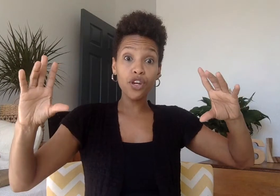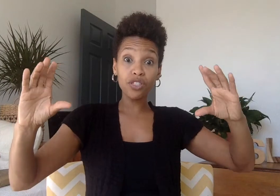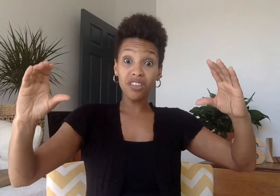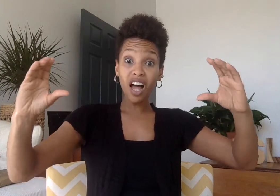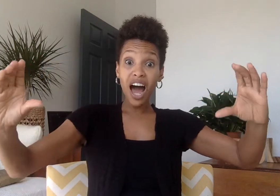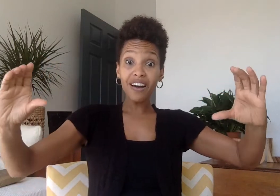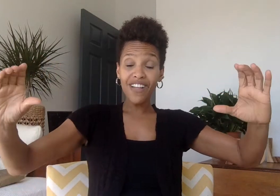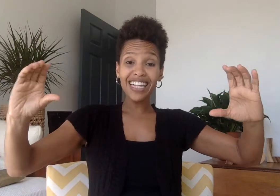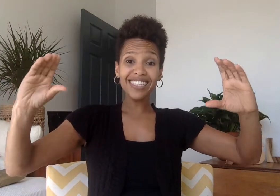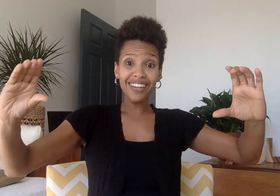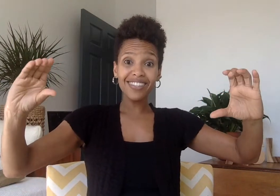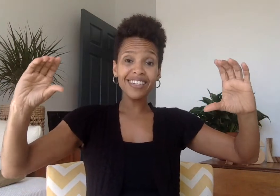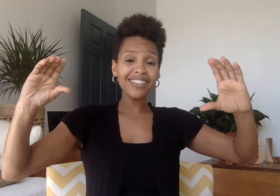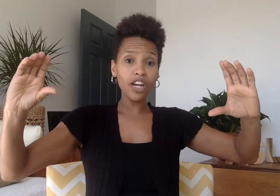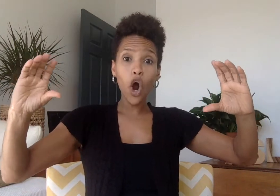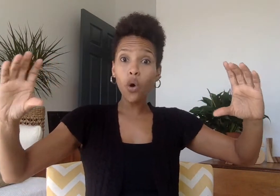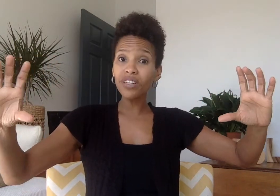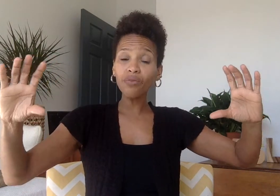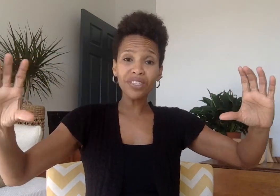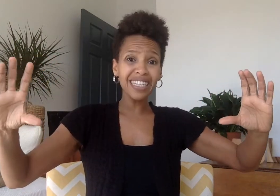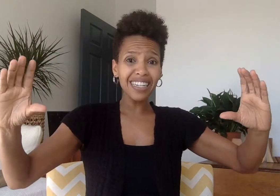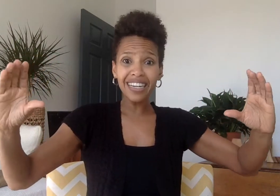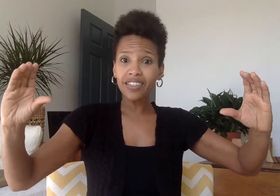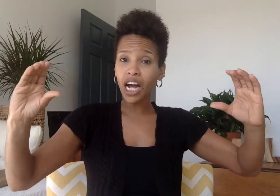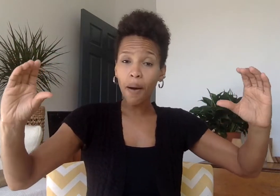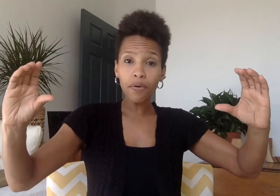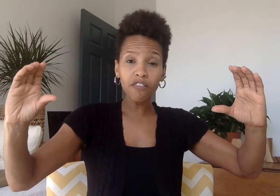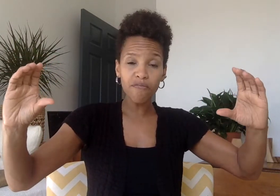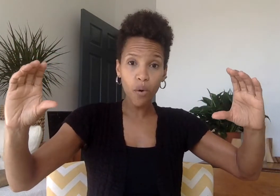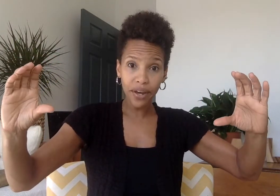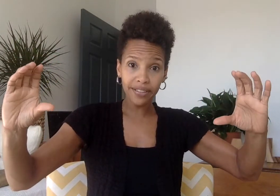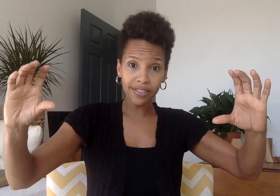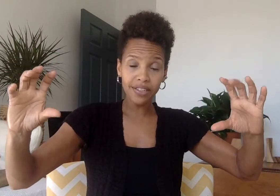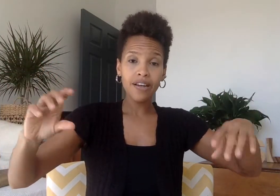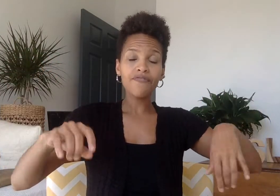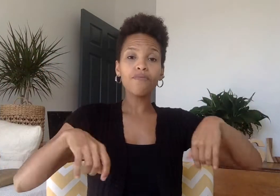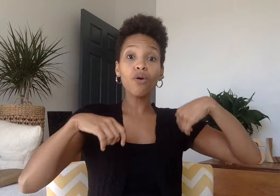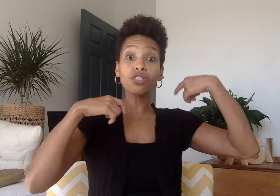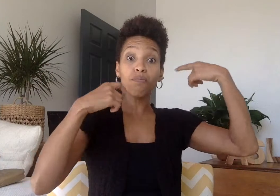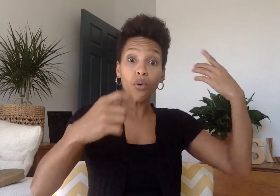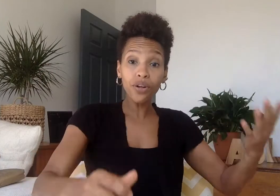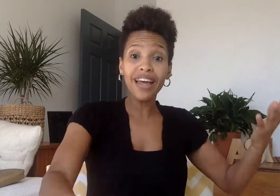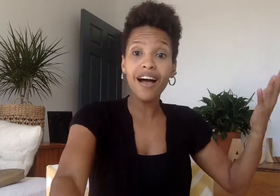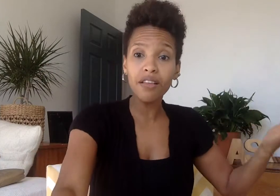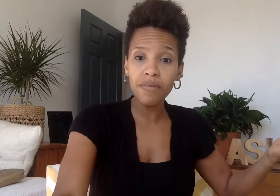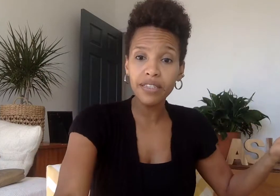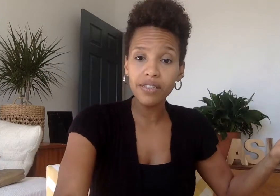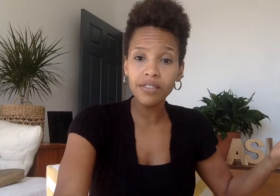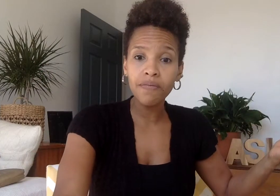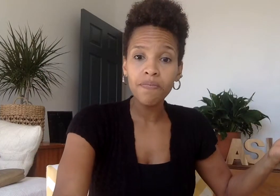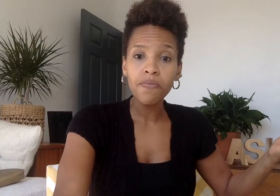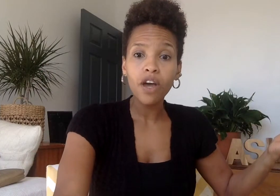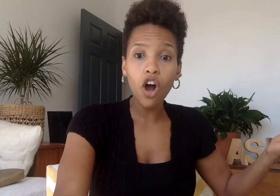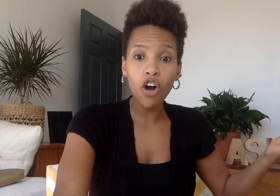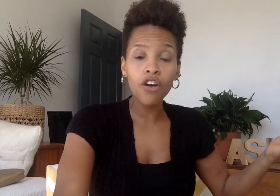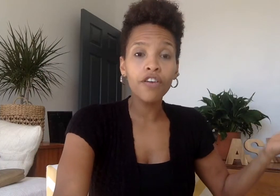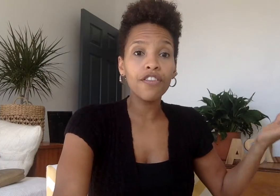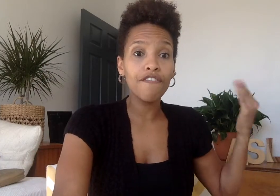there's a lot of that sentence that only really needs a couple of points. The most important elements are the